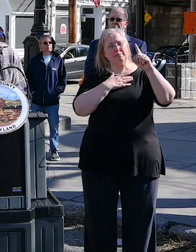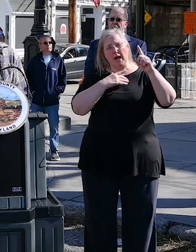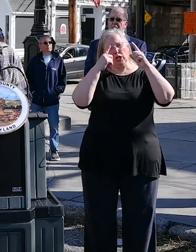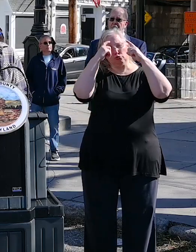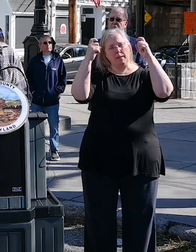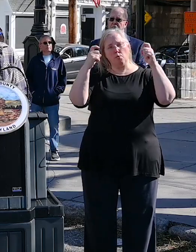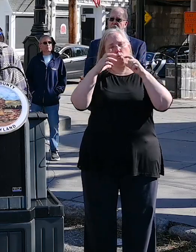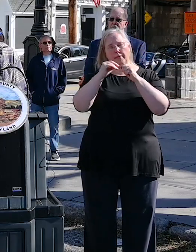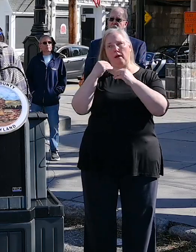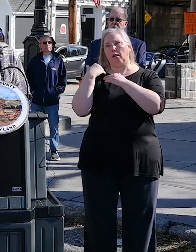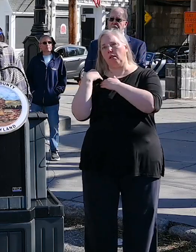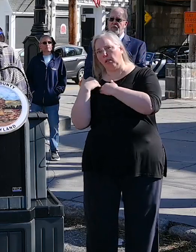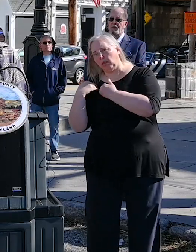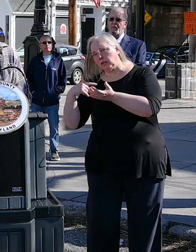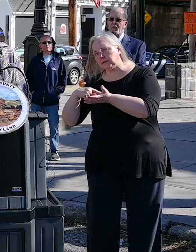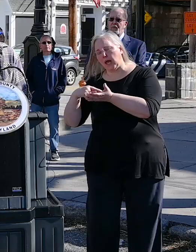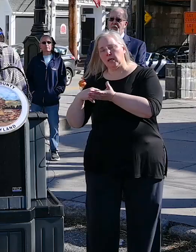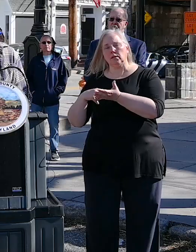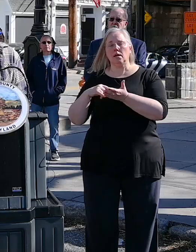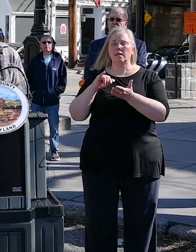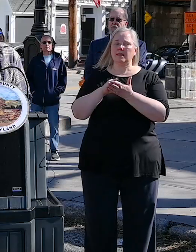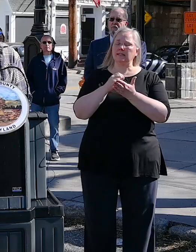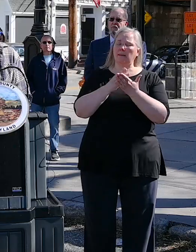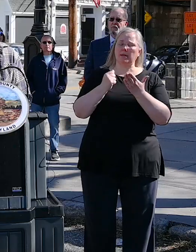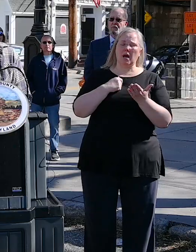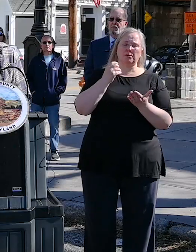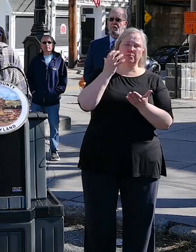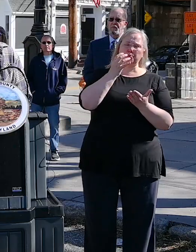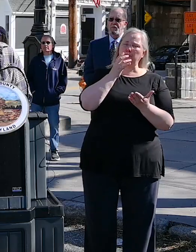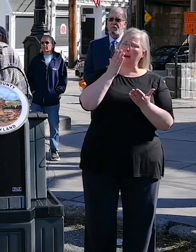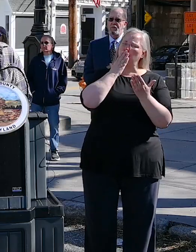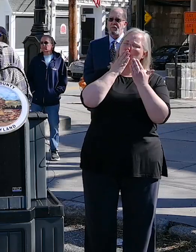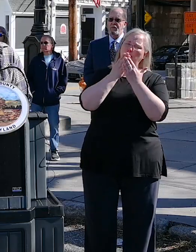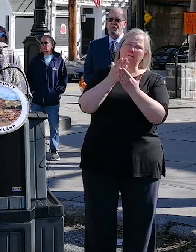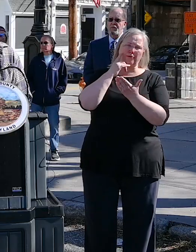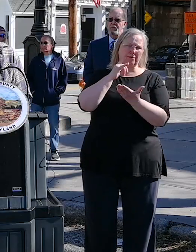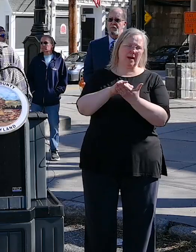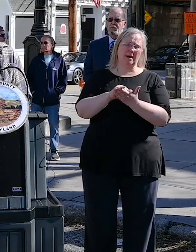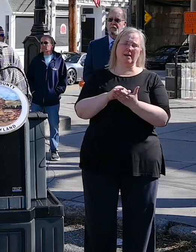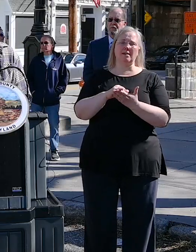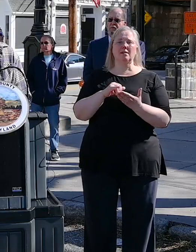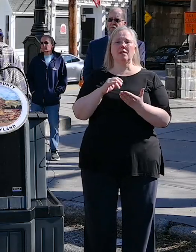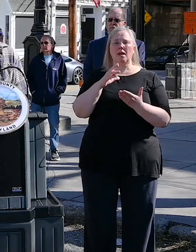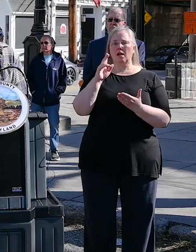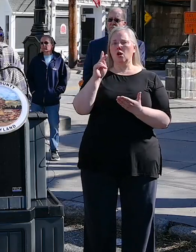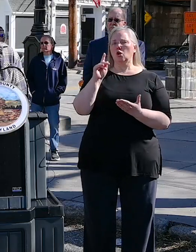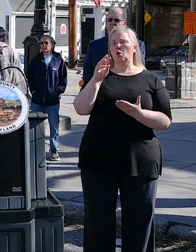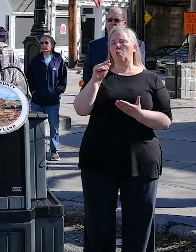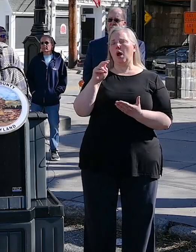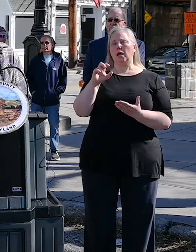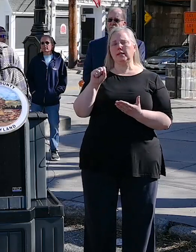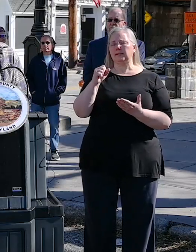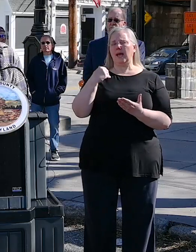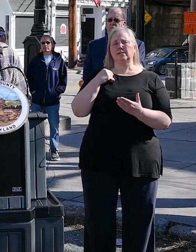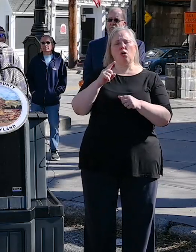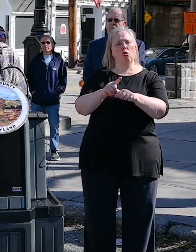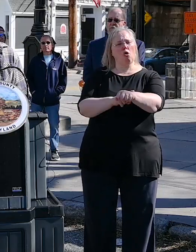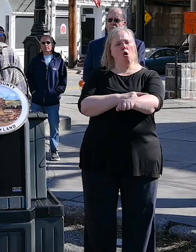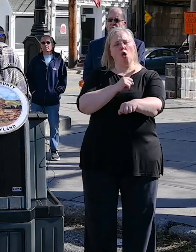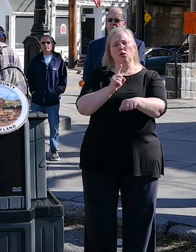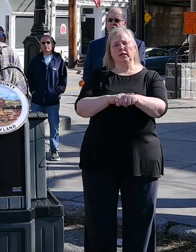by debt. It's something I'm extraordinarily grateful for. And the Kiwanis has a long history